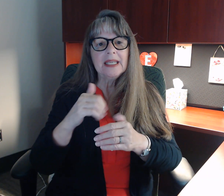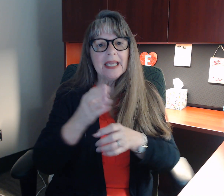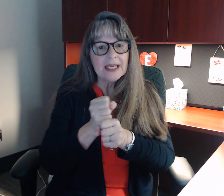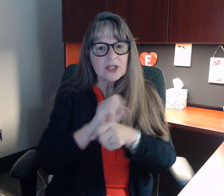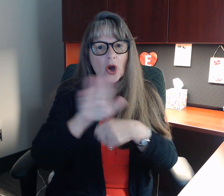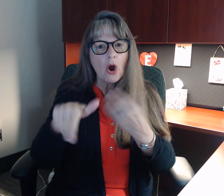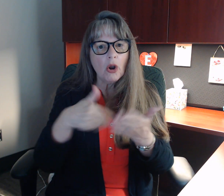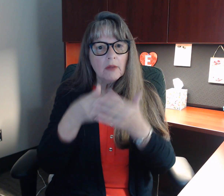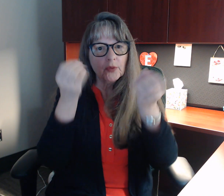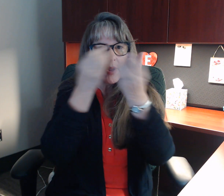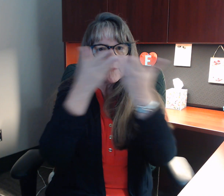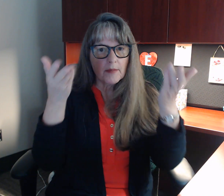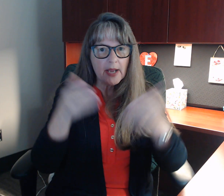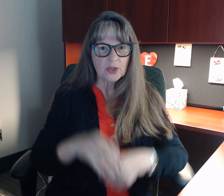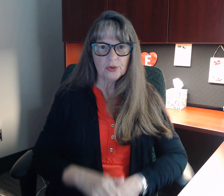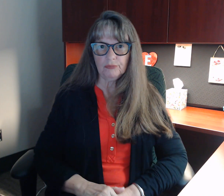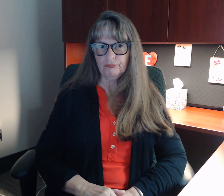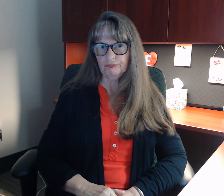get all of your information.